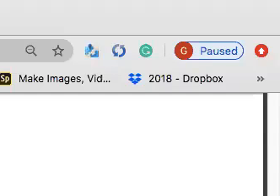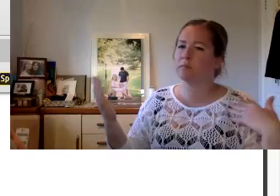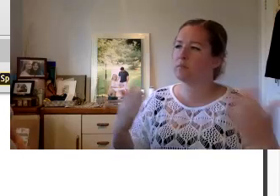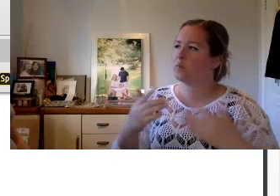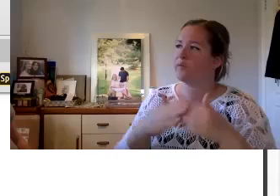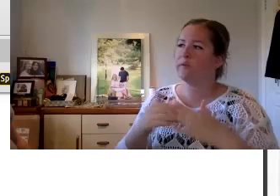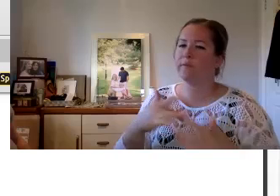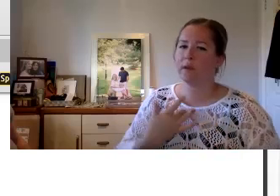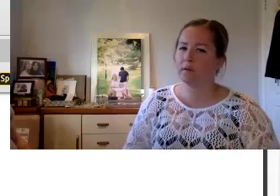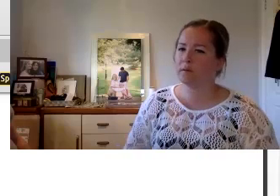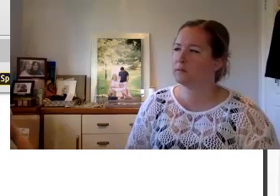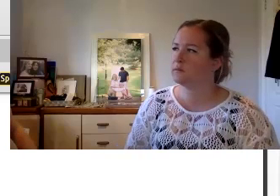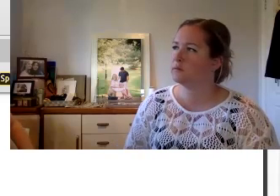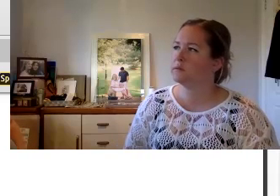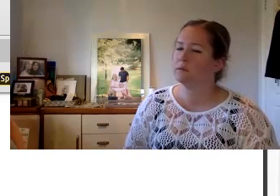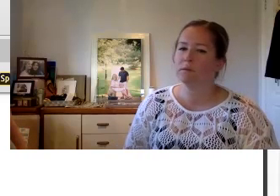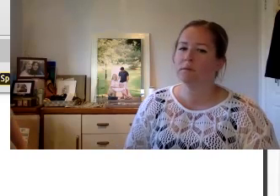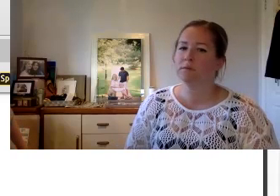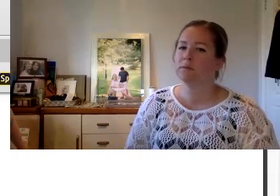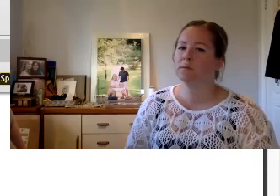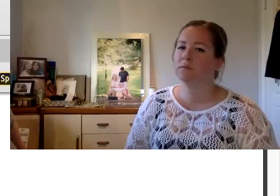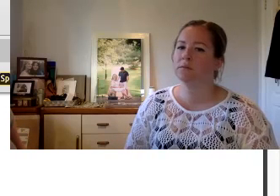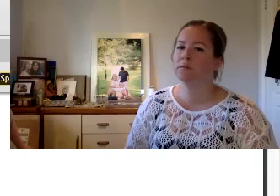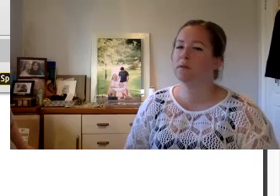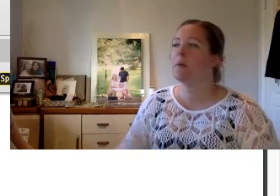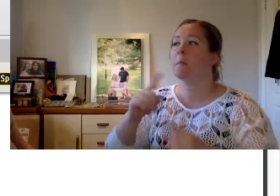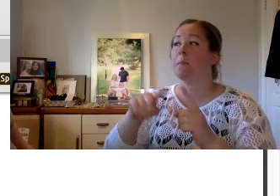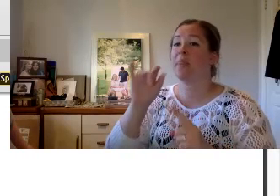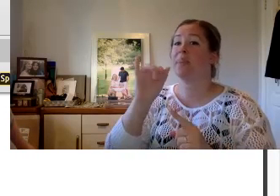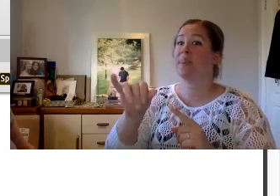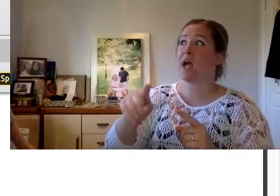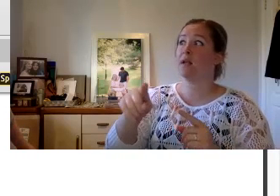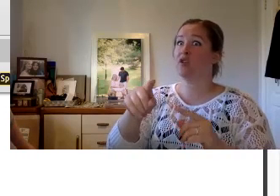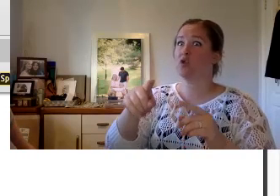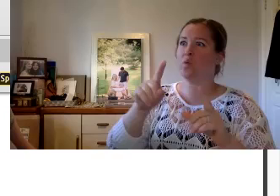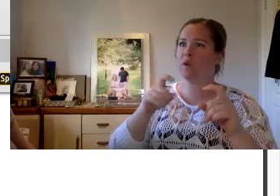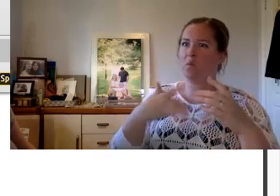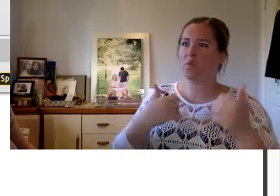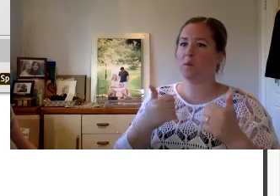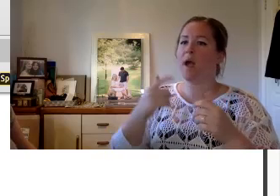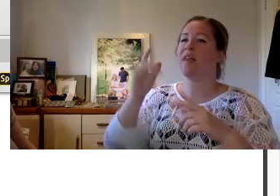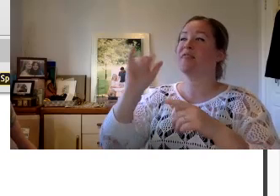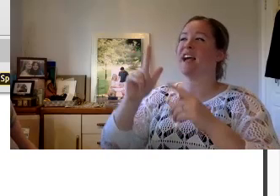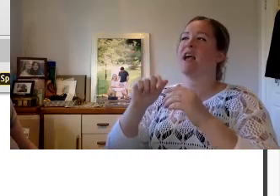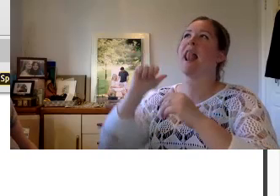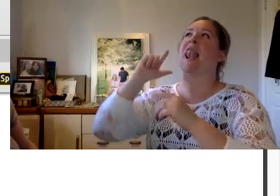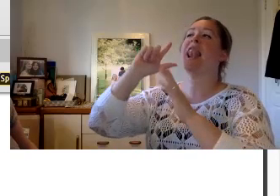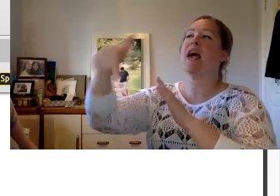No, it doesn't matter. There's whatever you feel comfortable with, whatever's your dominant hand is fine. But